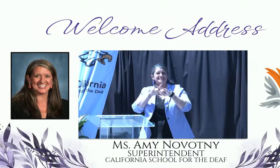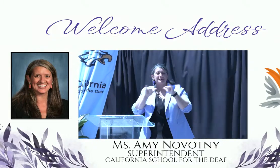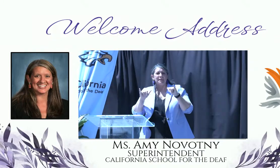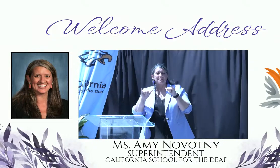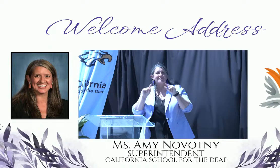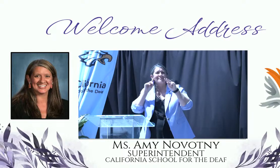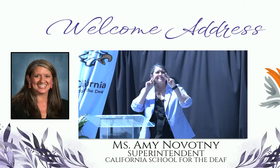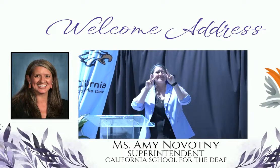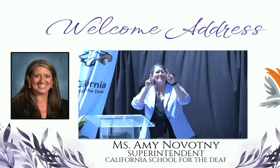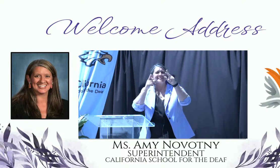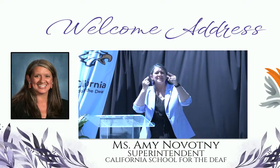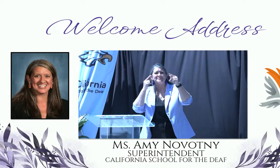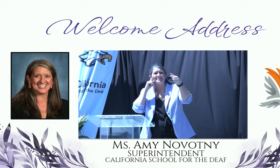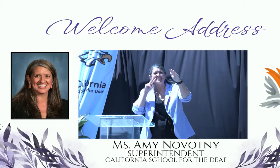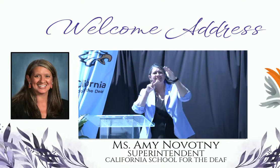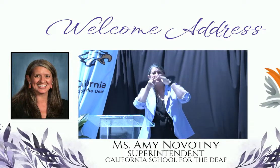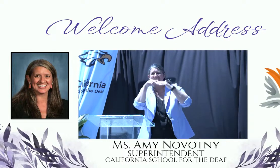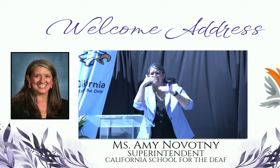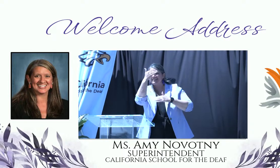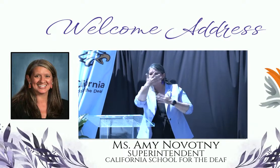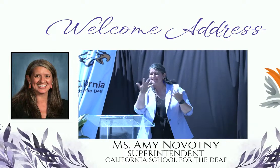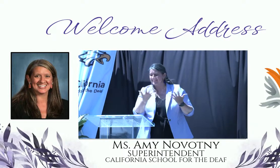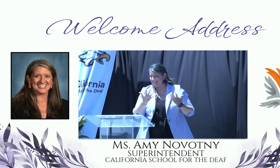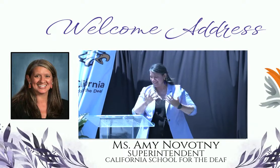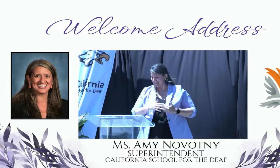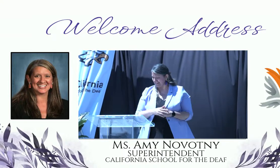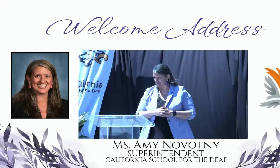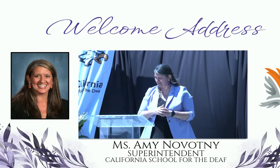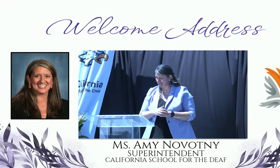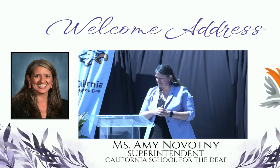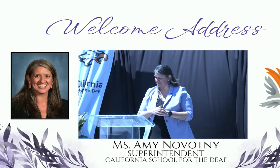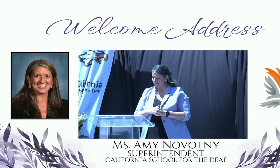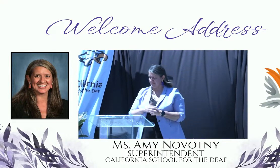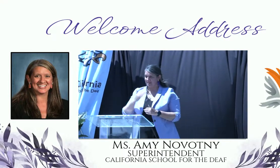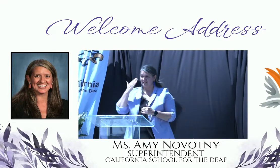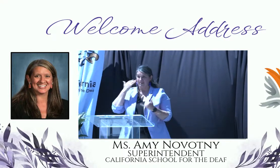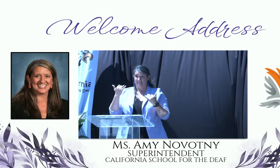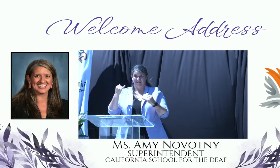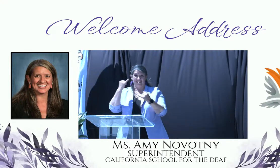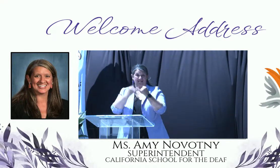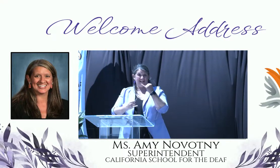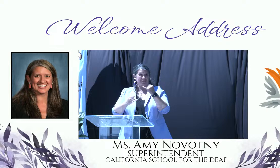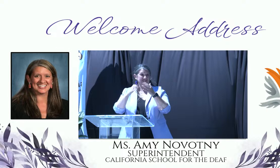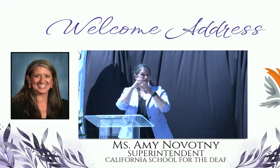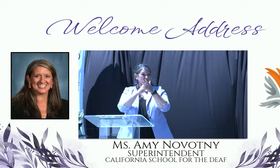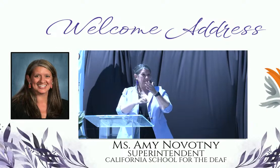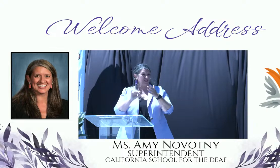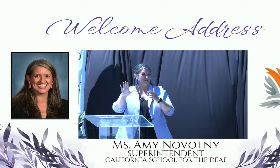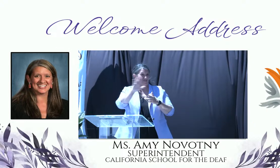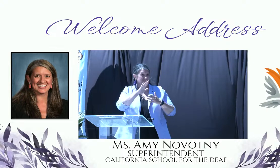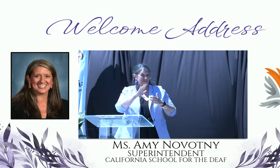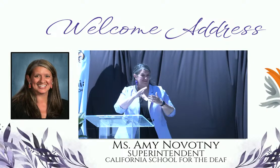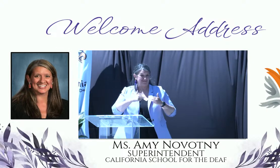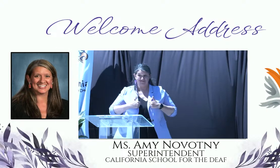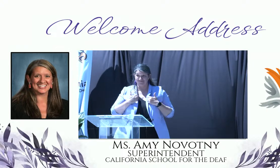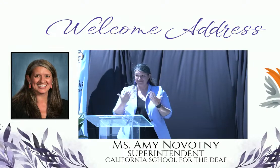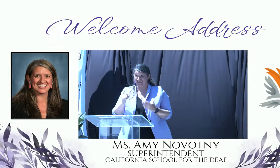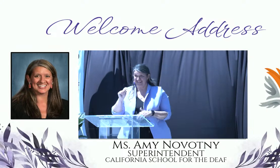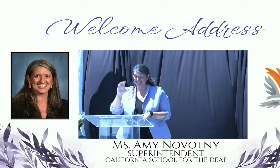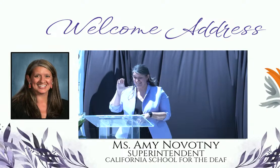We look back at what's happened over the last 4 years, and we can't help but also look forward to see what is held in the future for